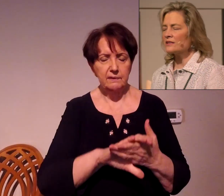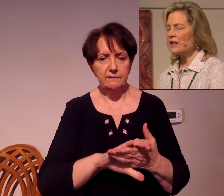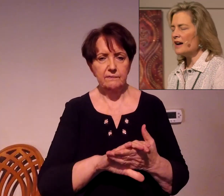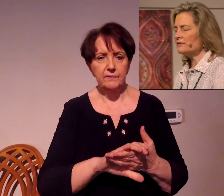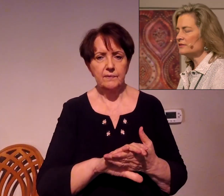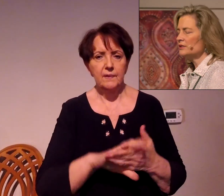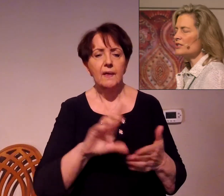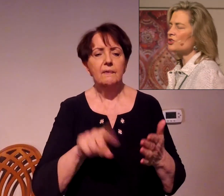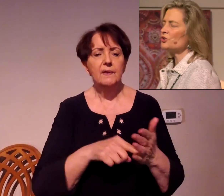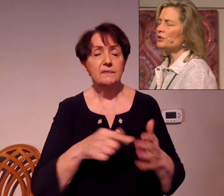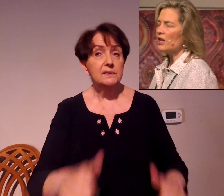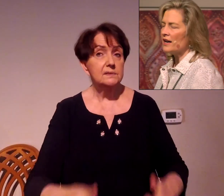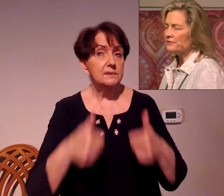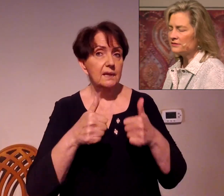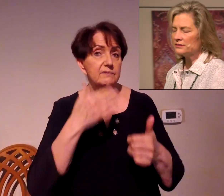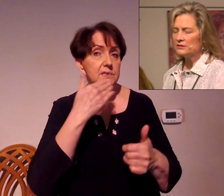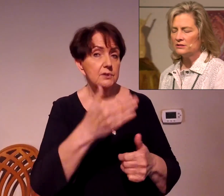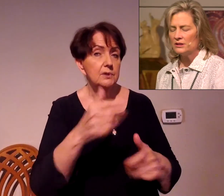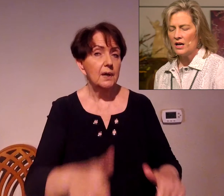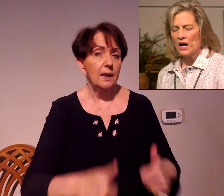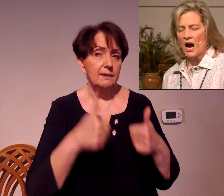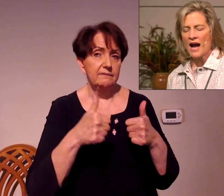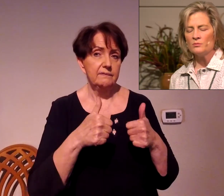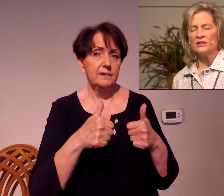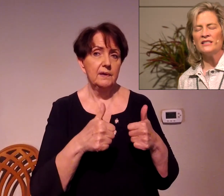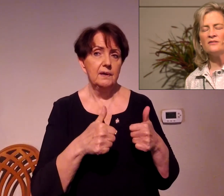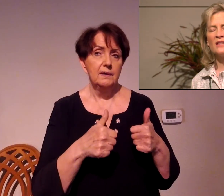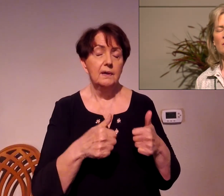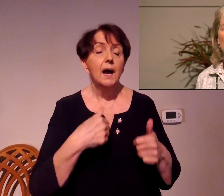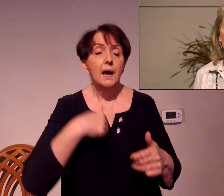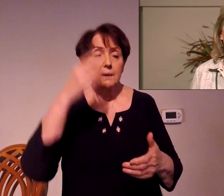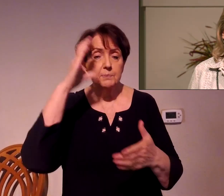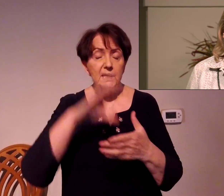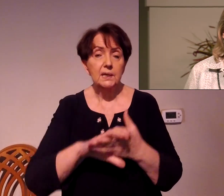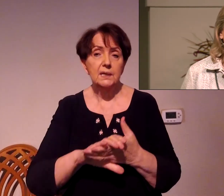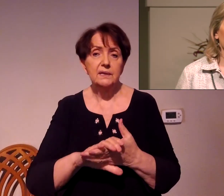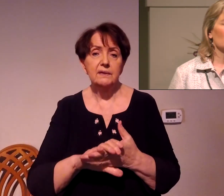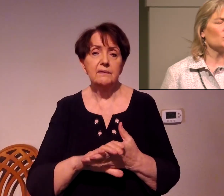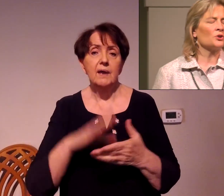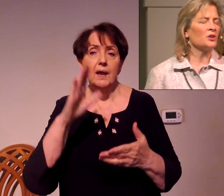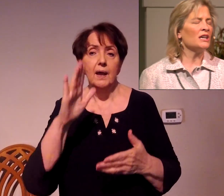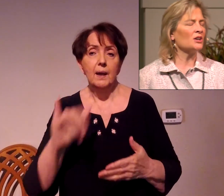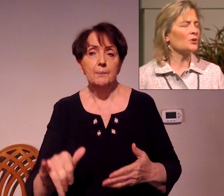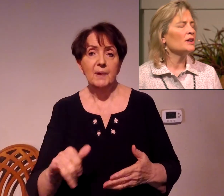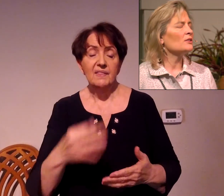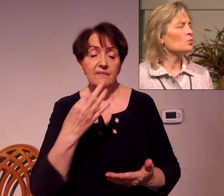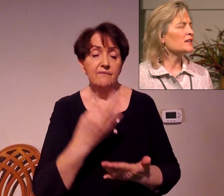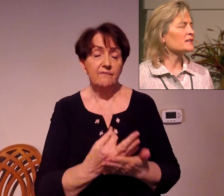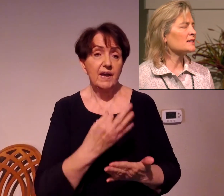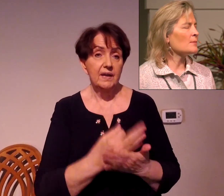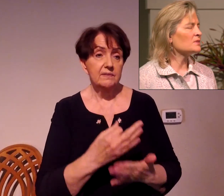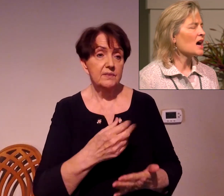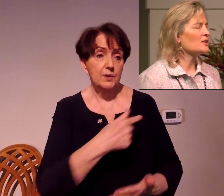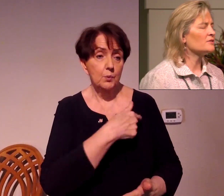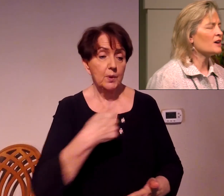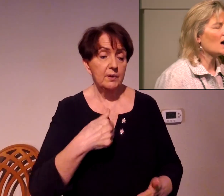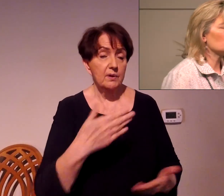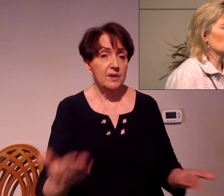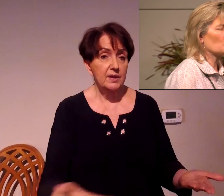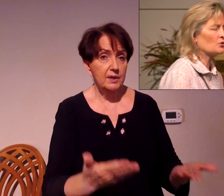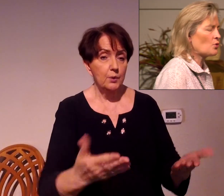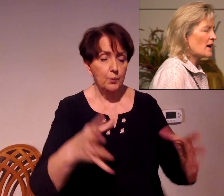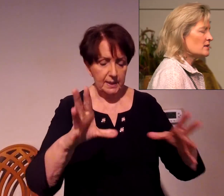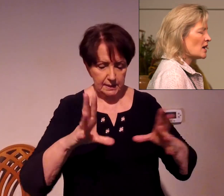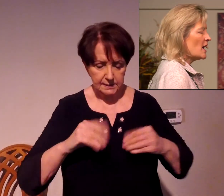that this life is a good life. I believe that by the mere fact that we're here, that we accept our